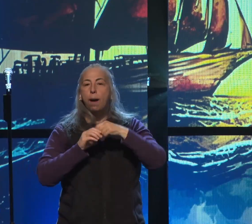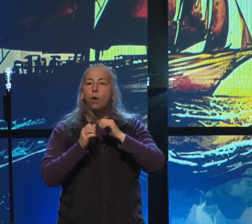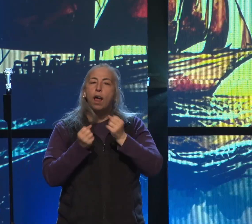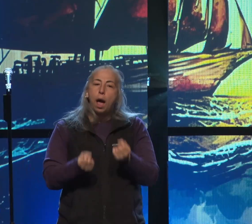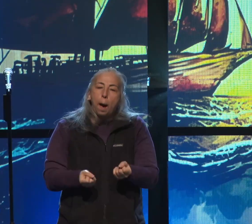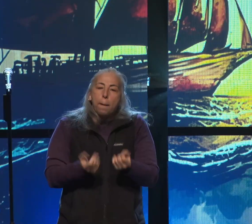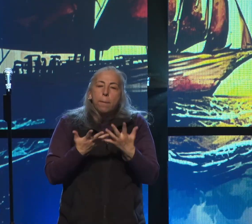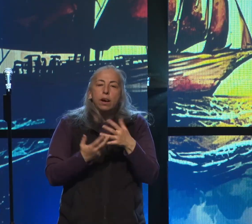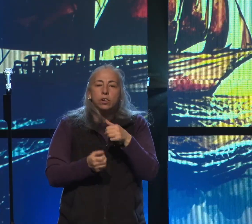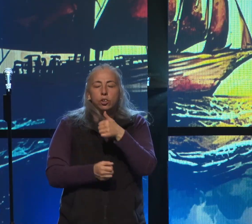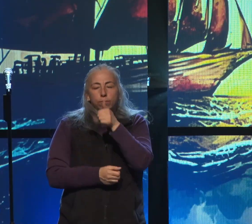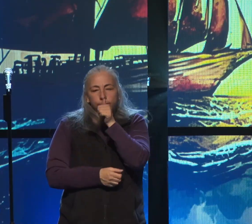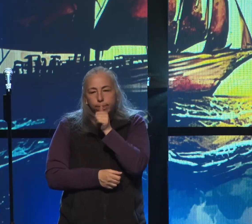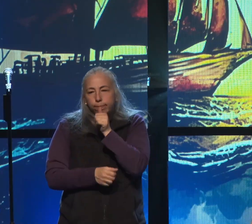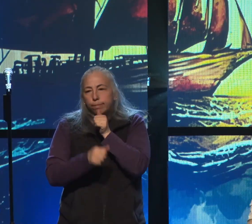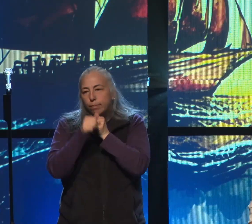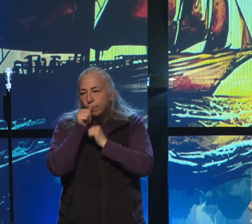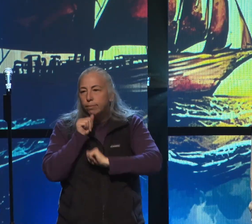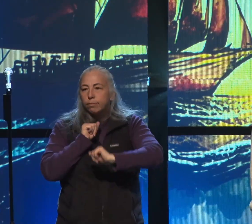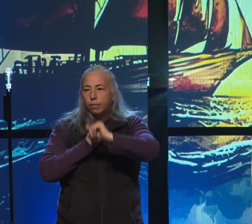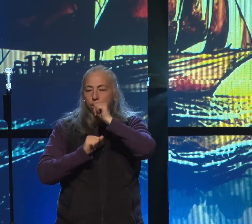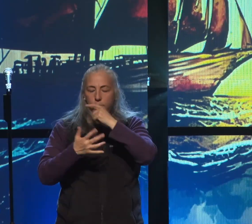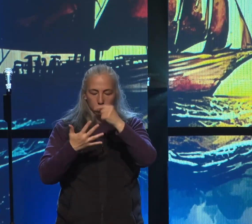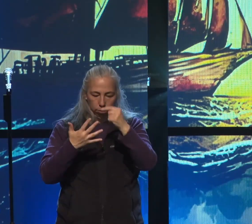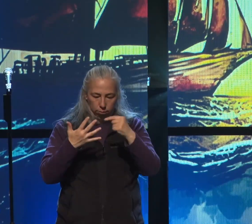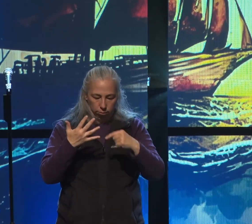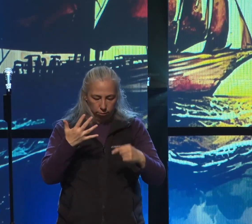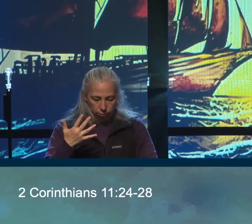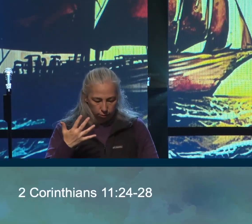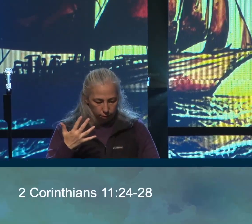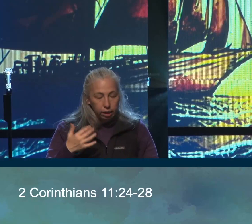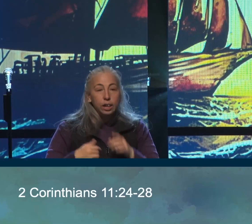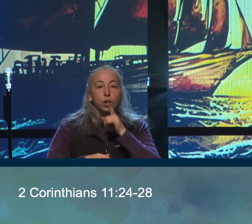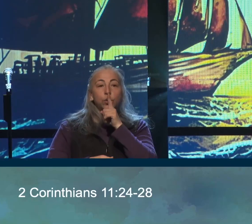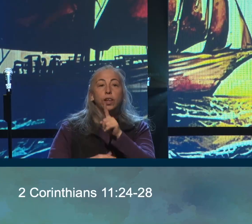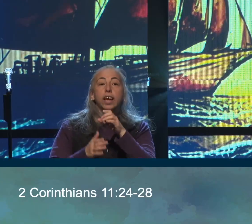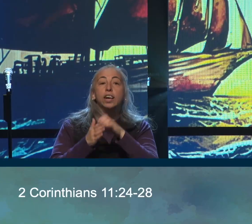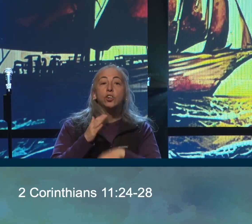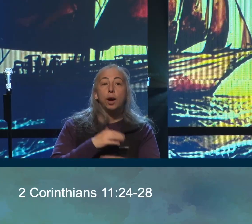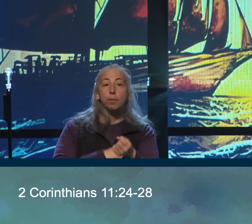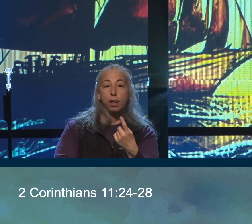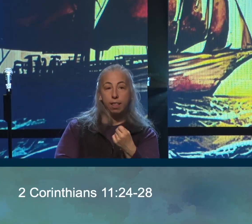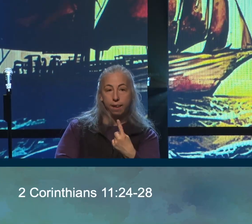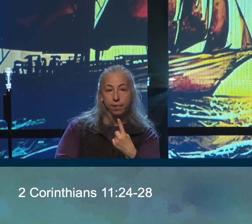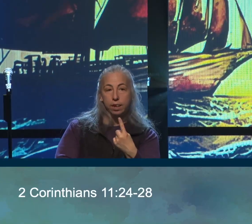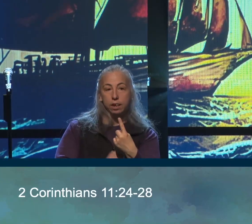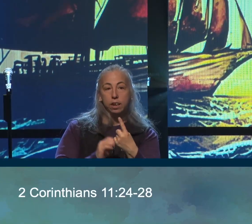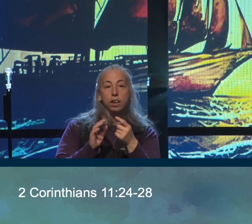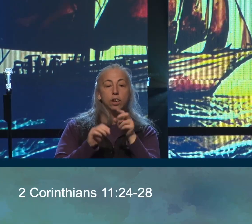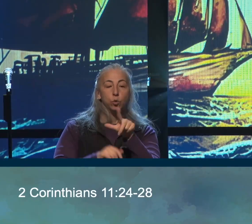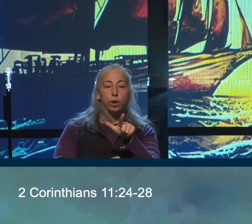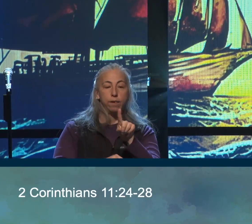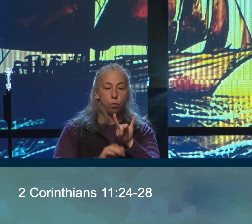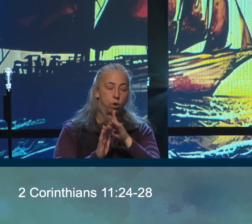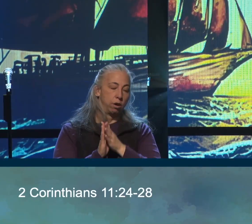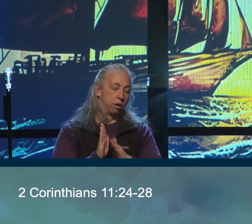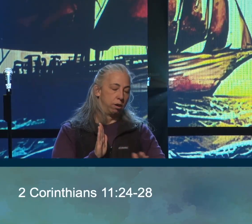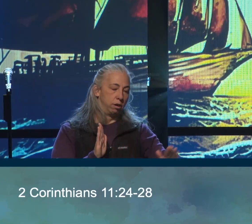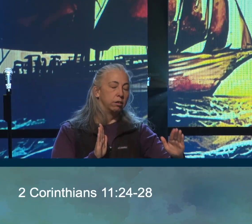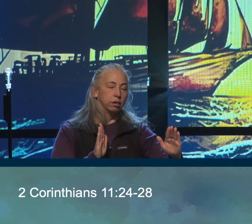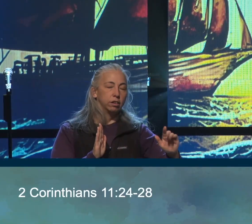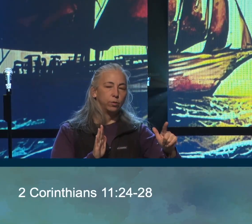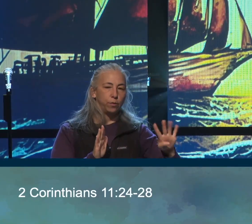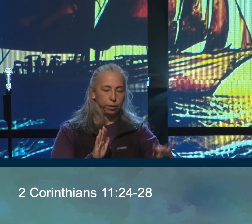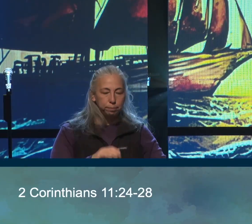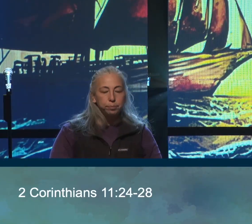sufferings, right? Some of you might have read this before. And so in 2 Corinthians chapter 11, verse 24 through 28, this is how he defends his